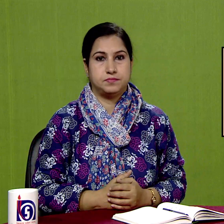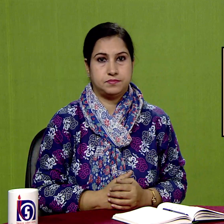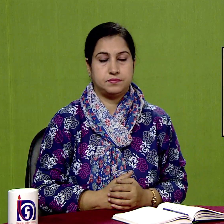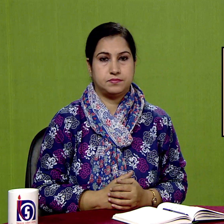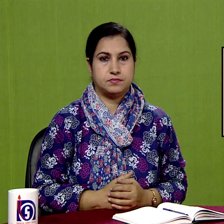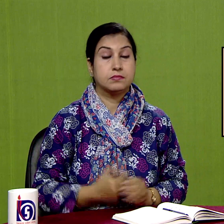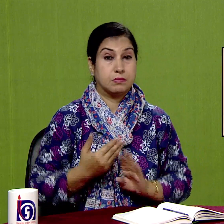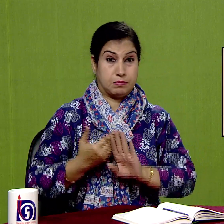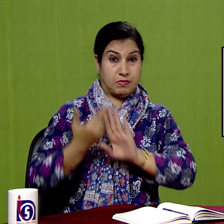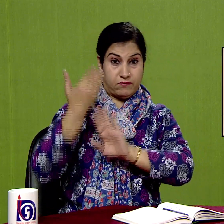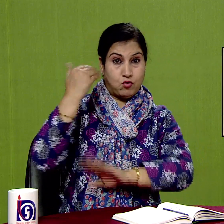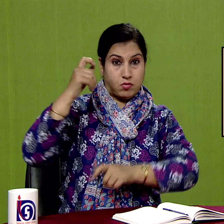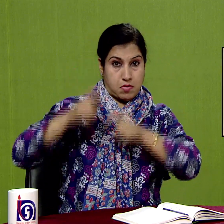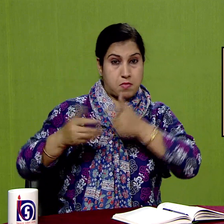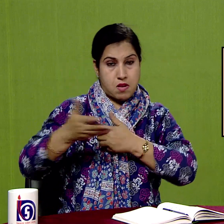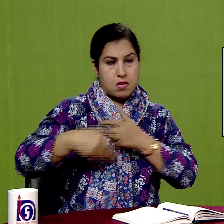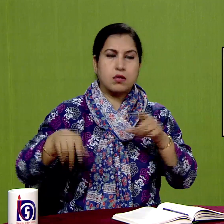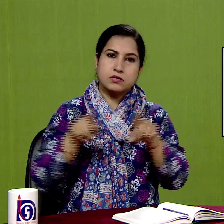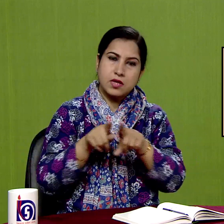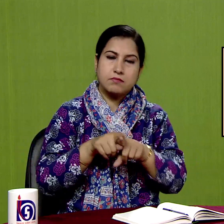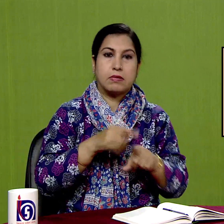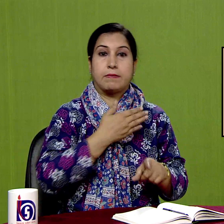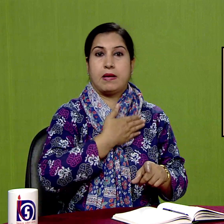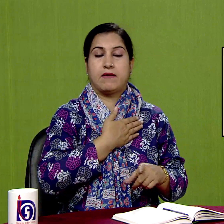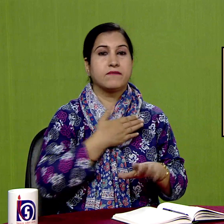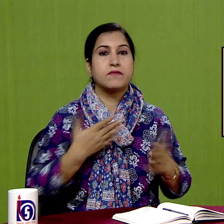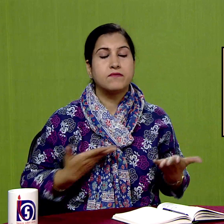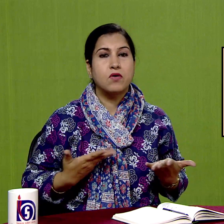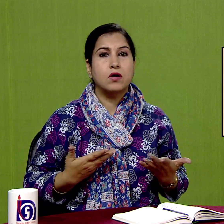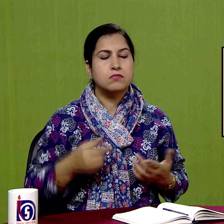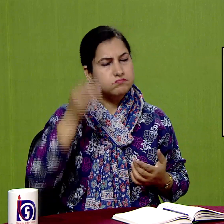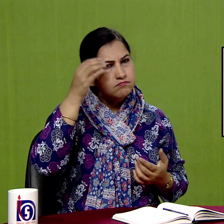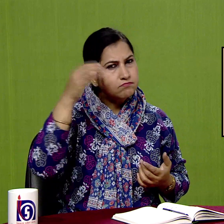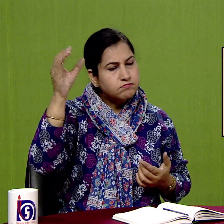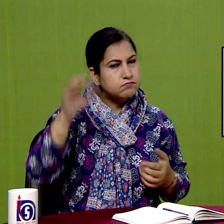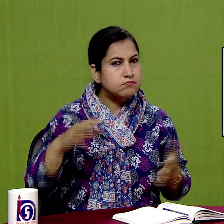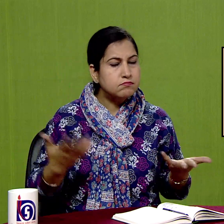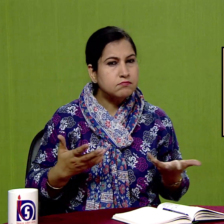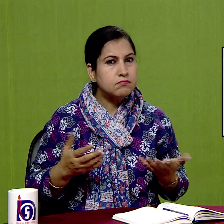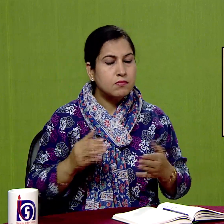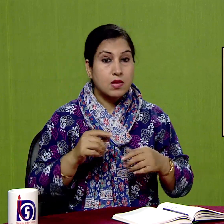Early humans also believed in the concept of afterlife,